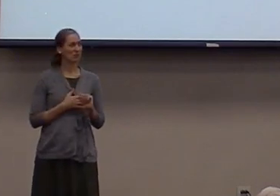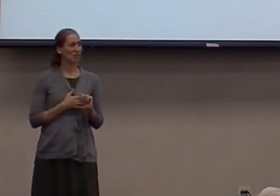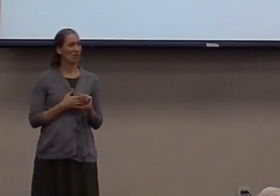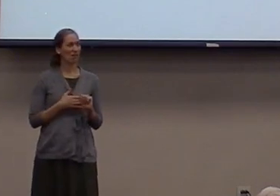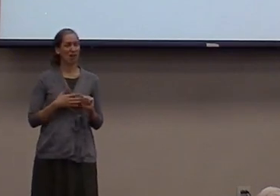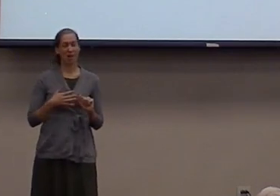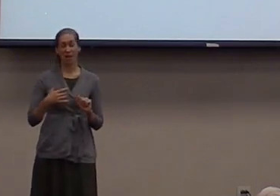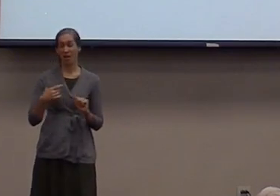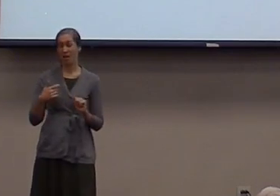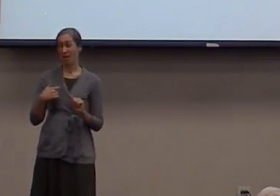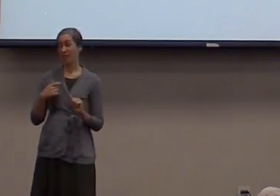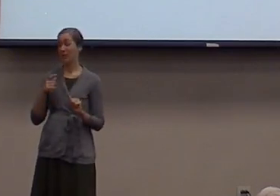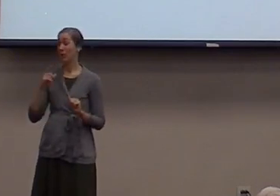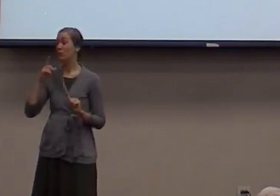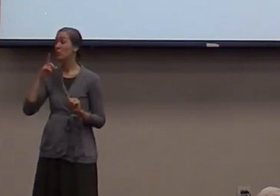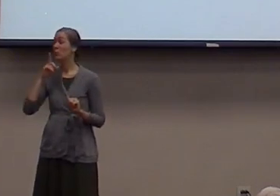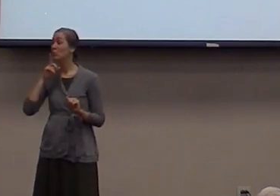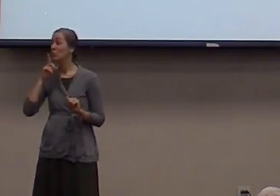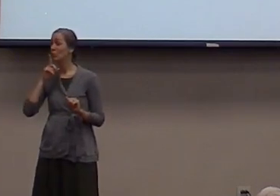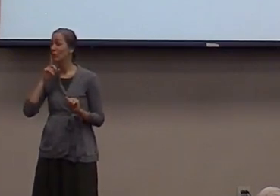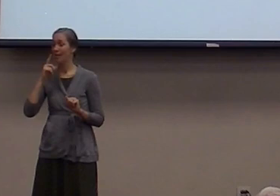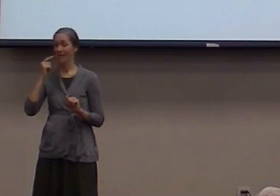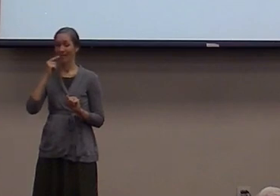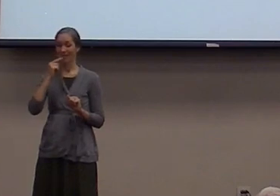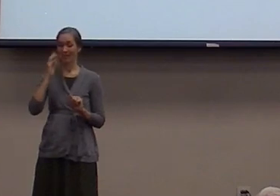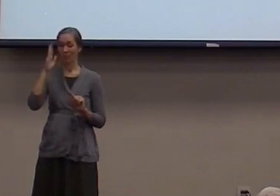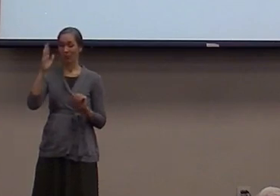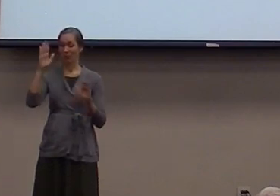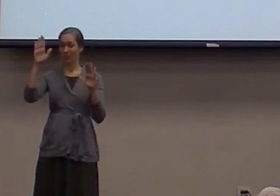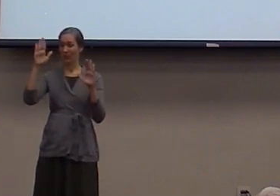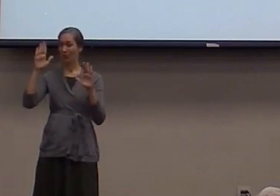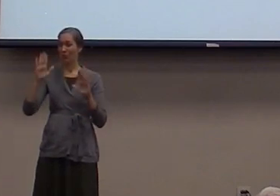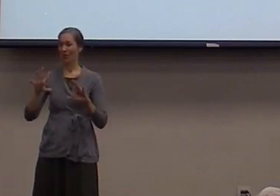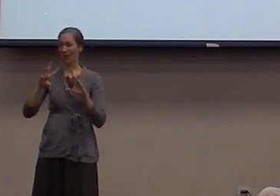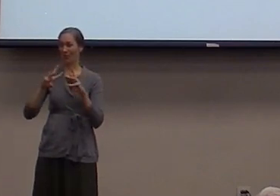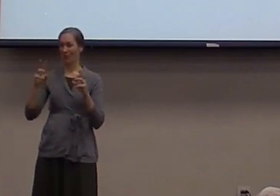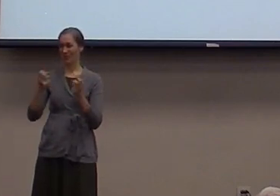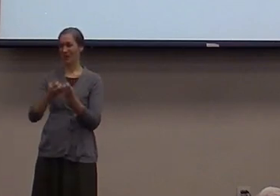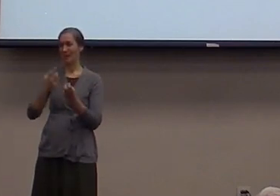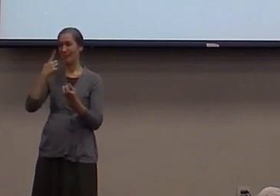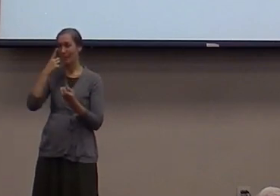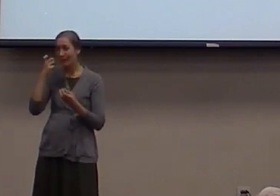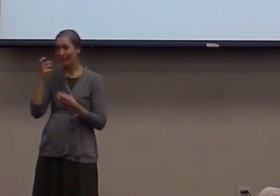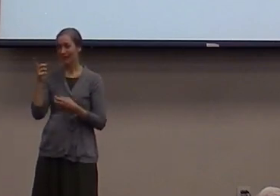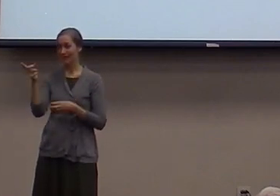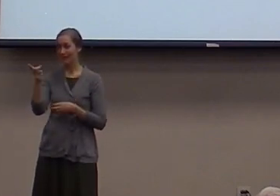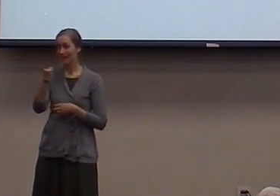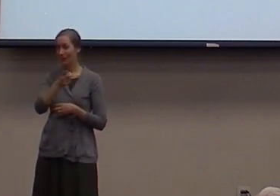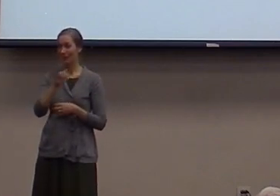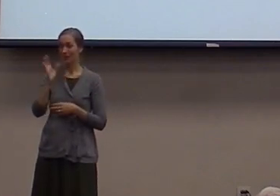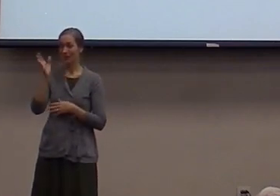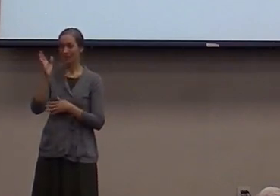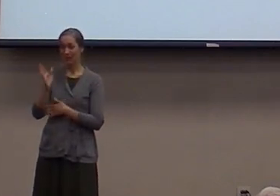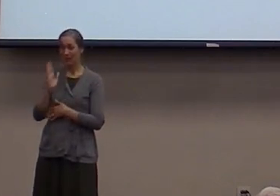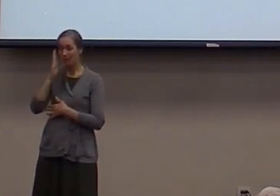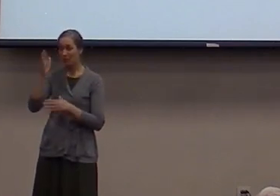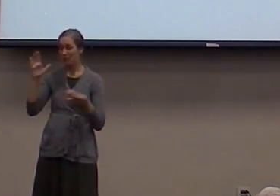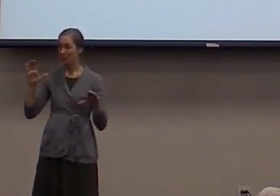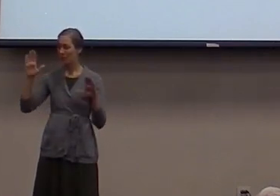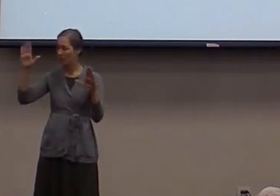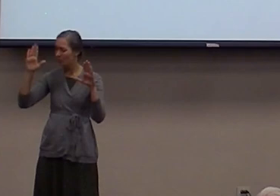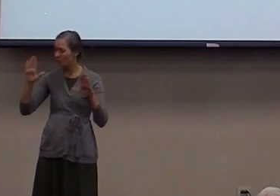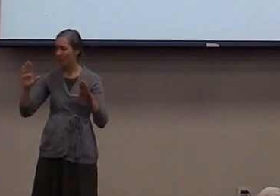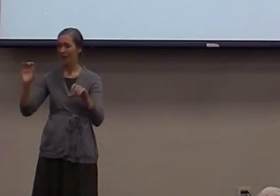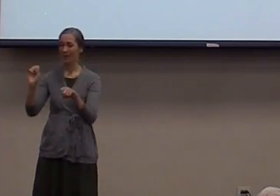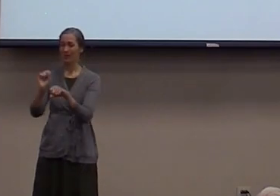I have no doubt that this is going to be a great workshop because of you. The speakers are going to do a great job.